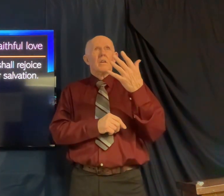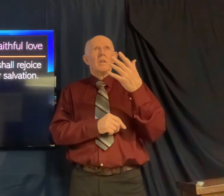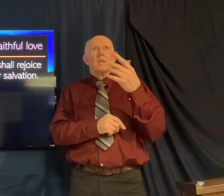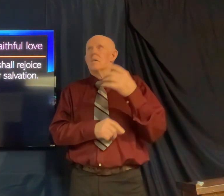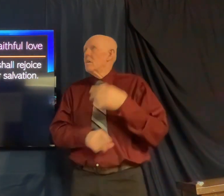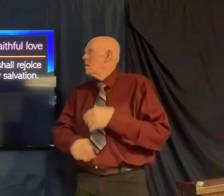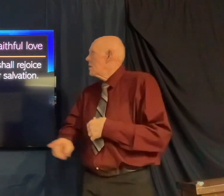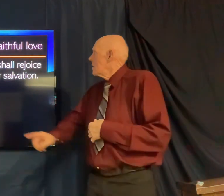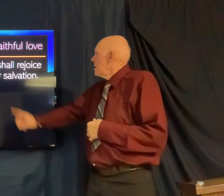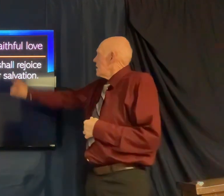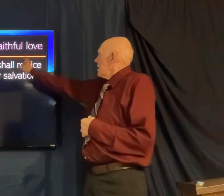Psalms 13:5.